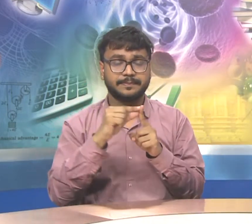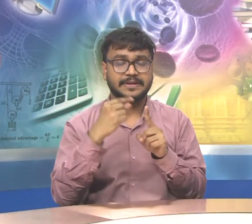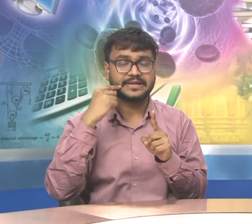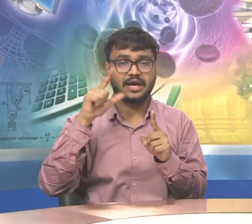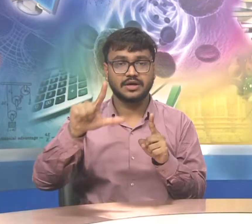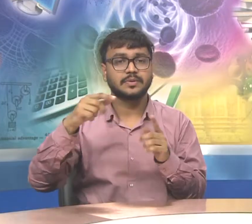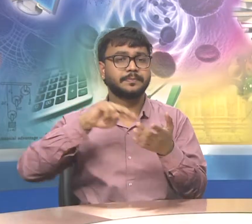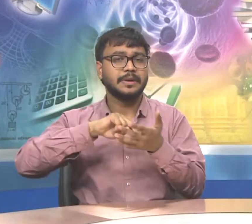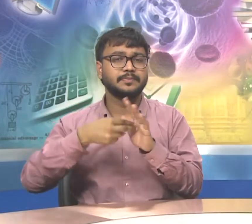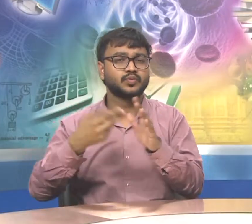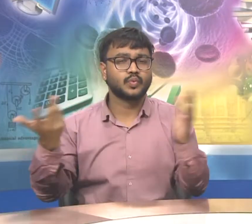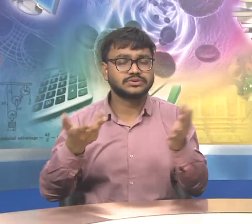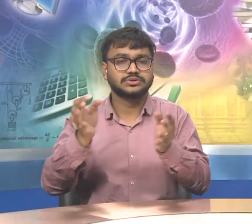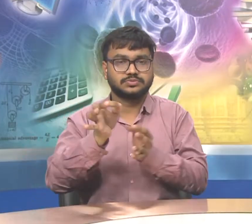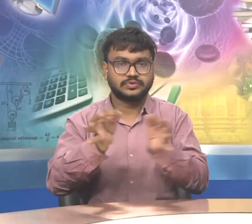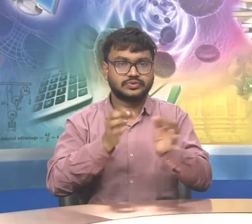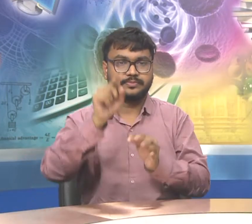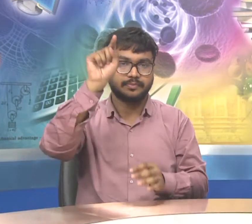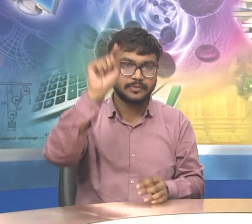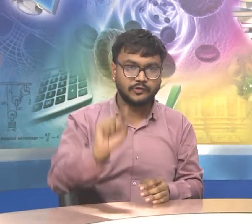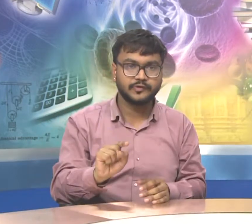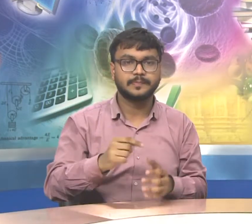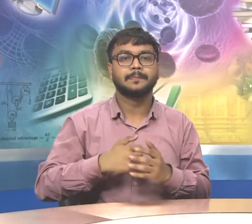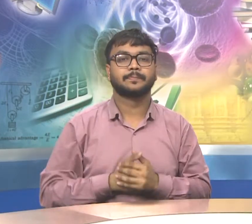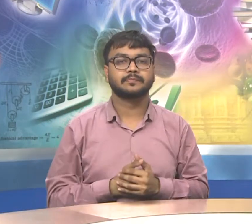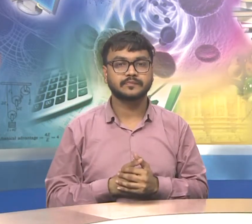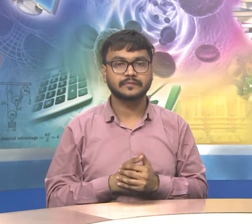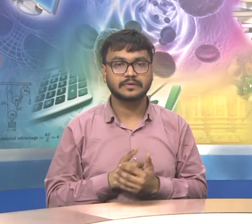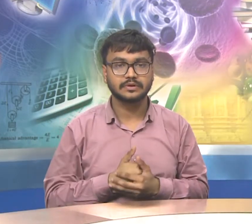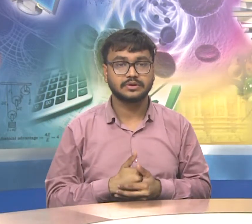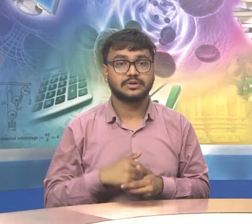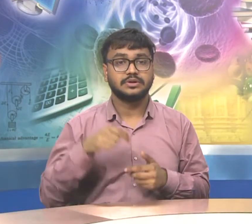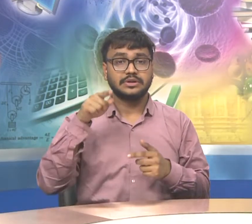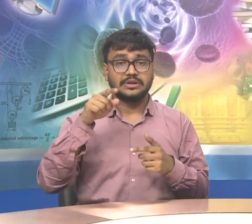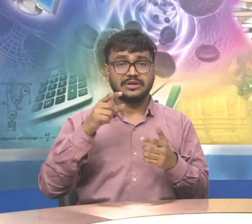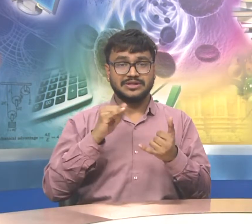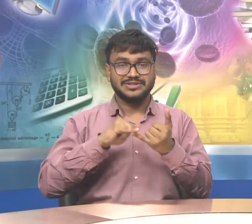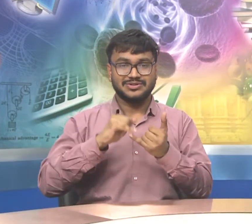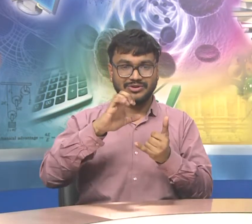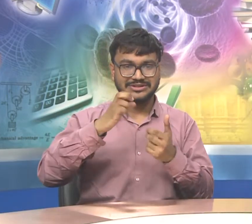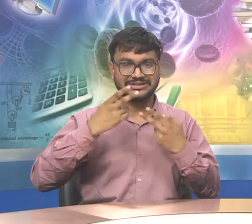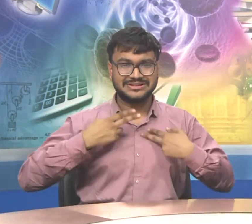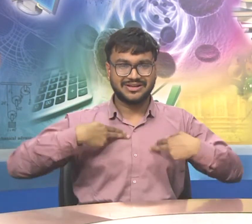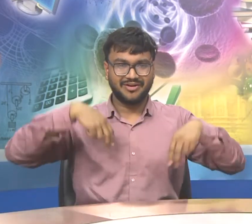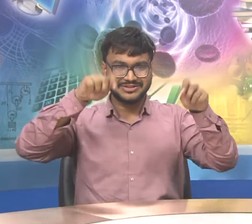Now we will look what is PIL, Public Interest